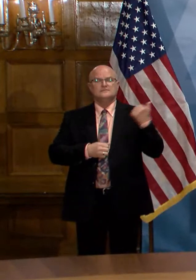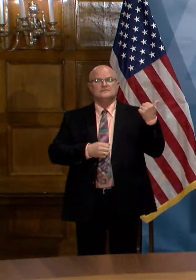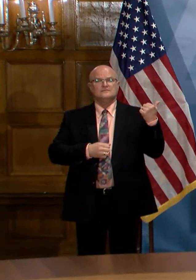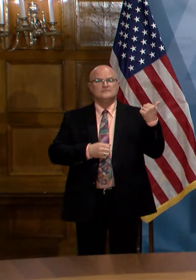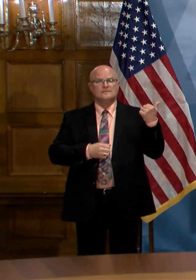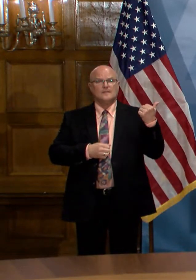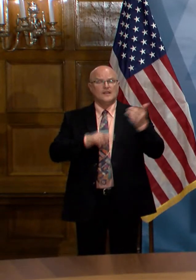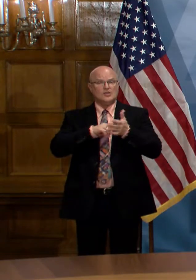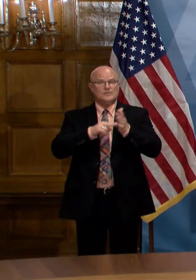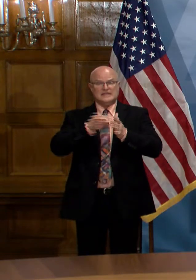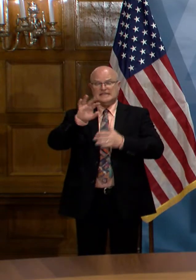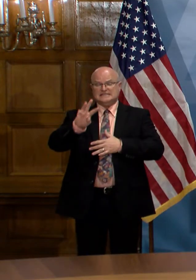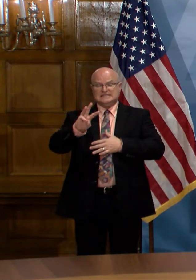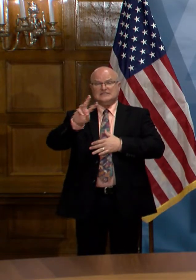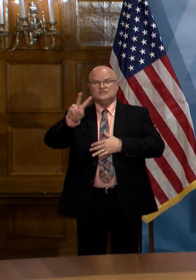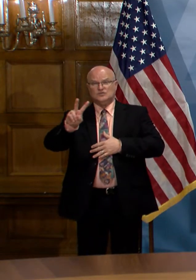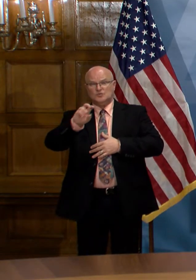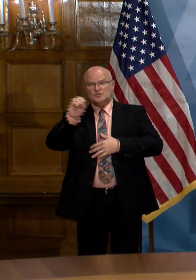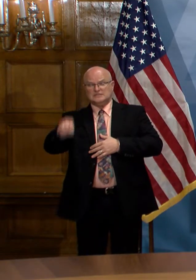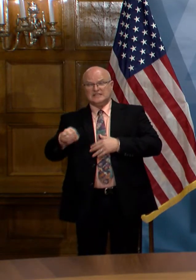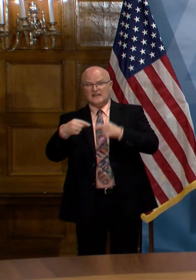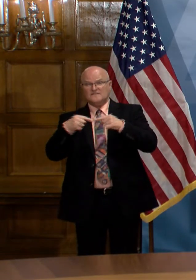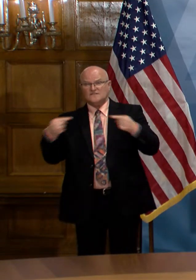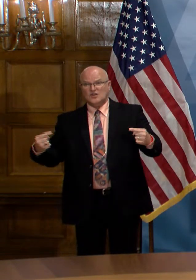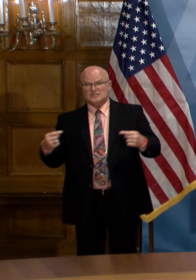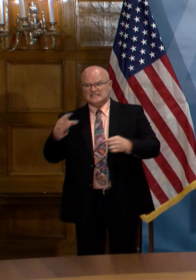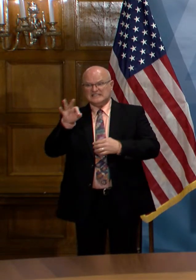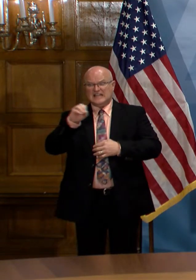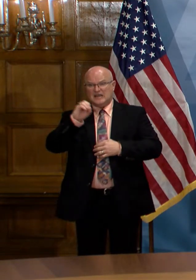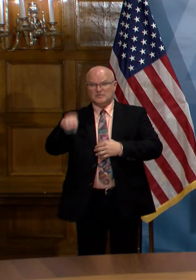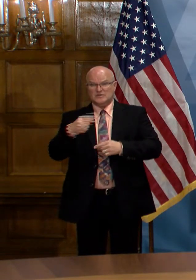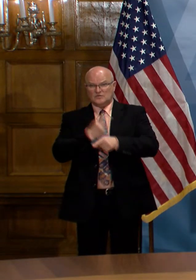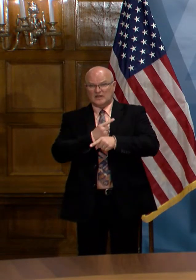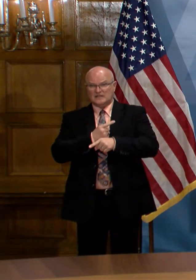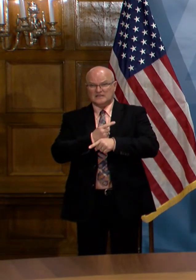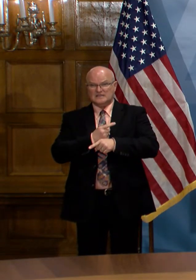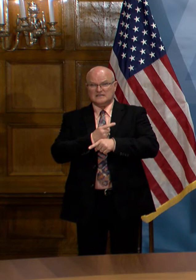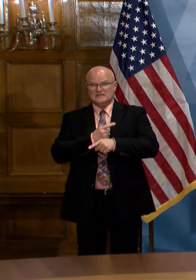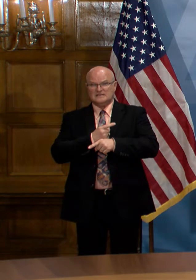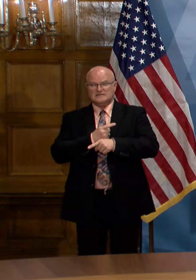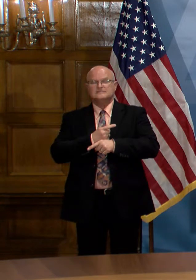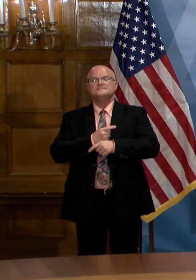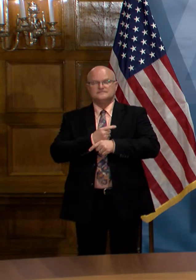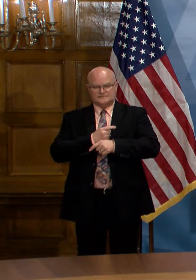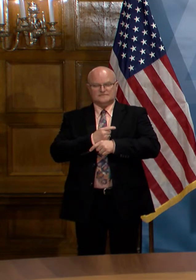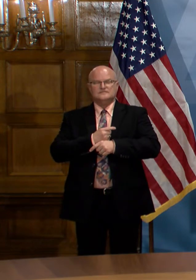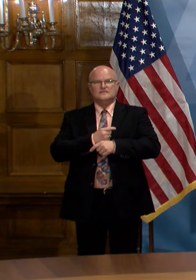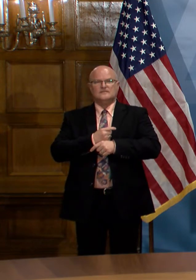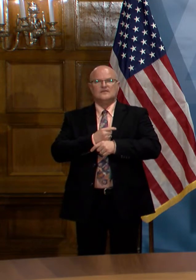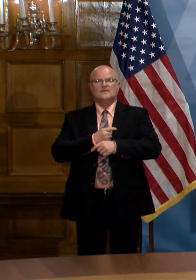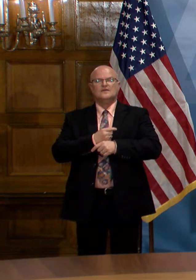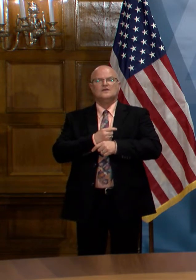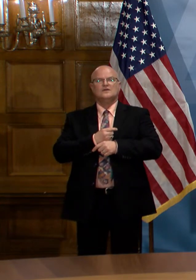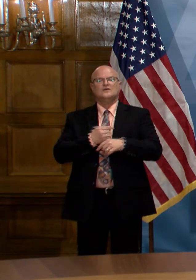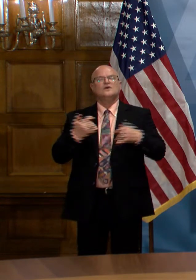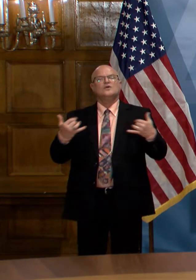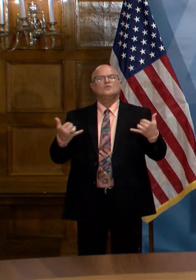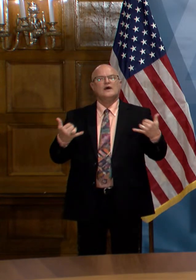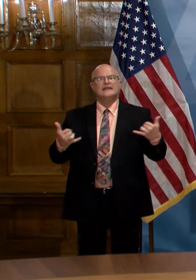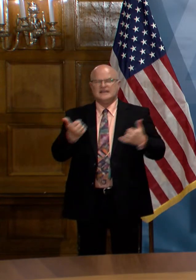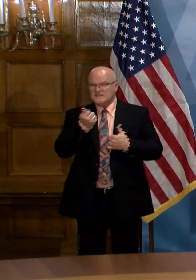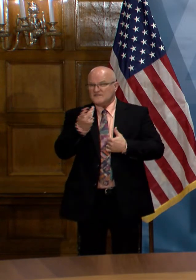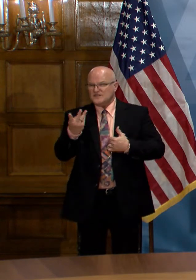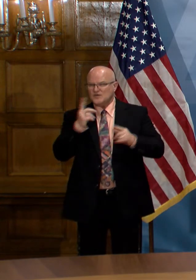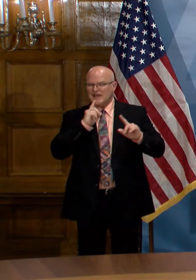mean 62% versus being 90%? Yes. Well, there's a